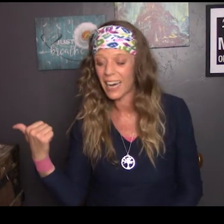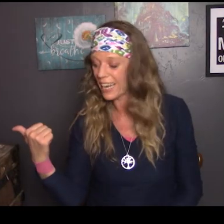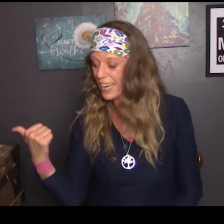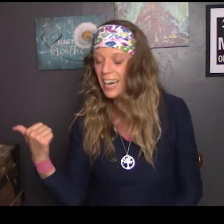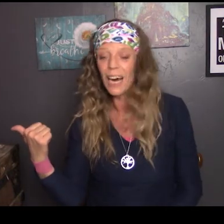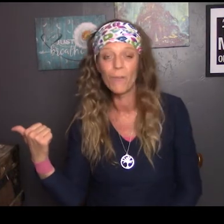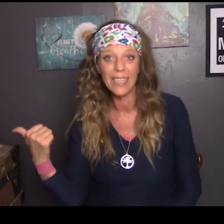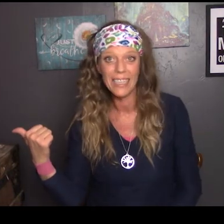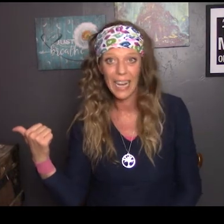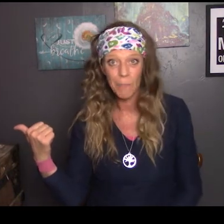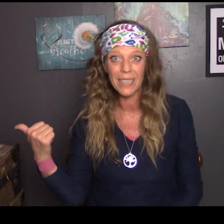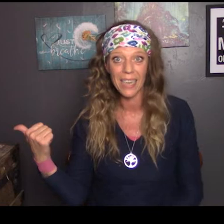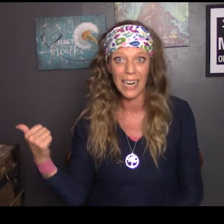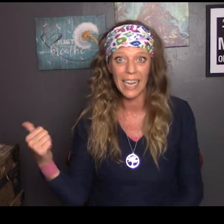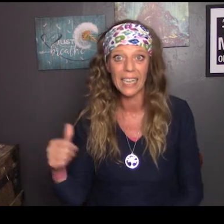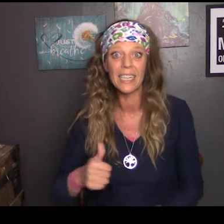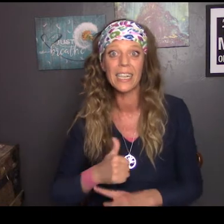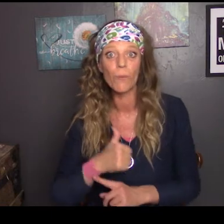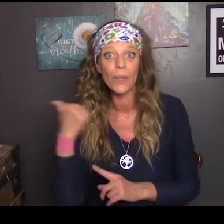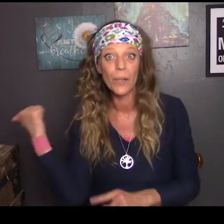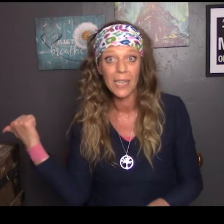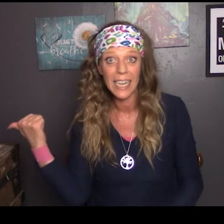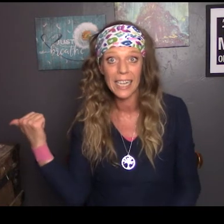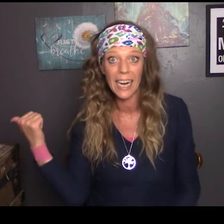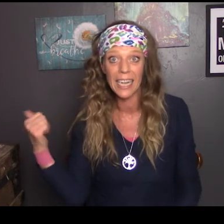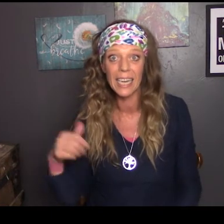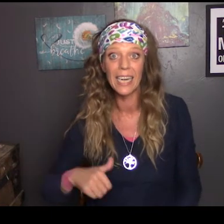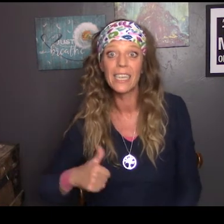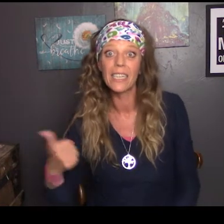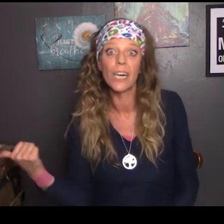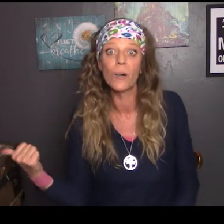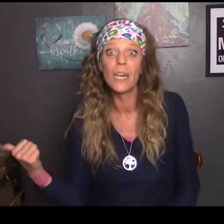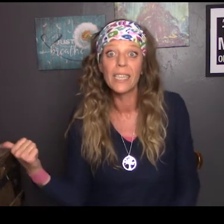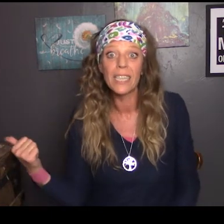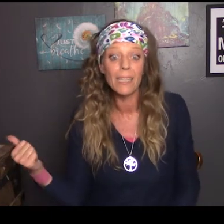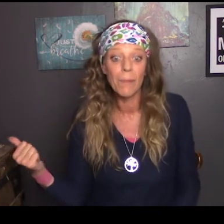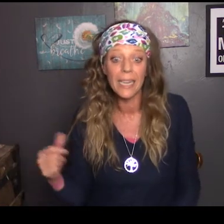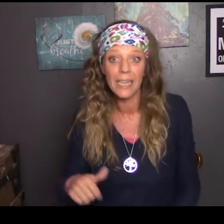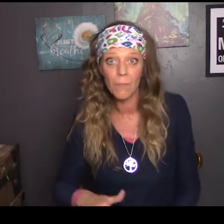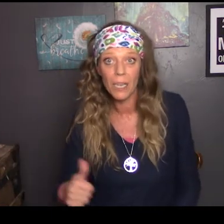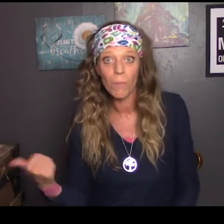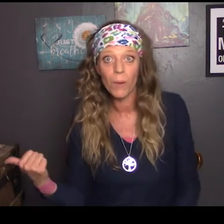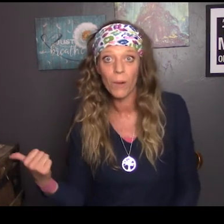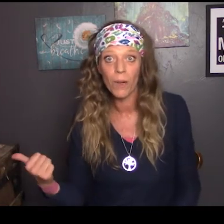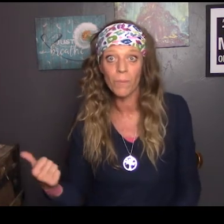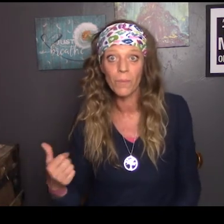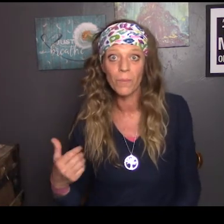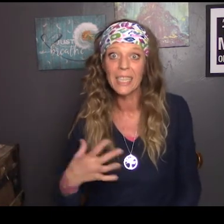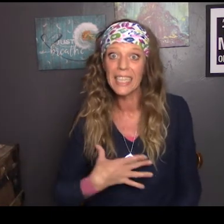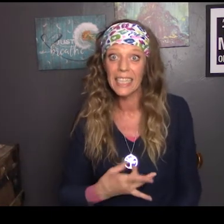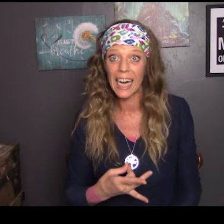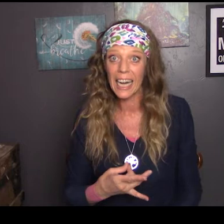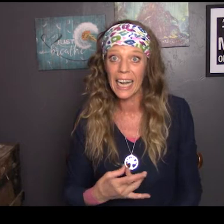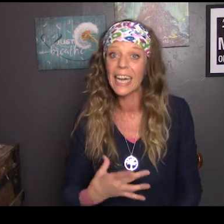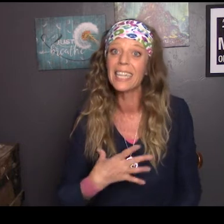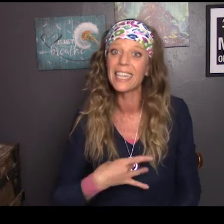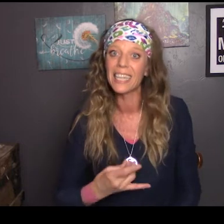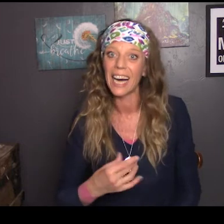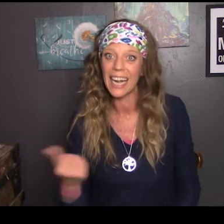side of the same side. It's done with your lead hand. So this makes something plural, like